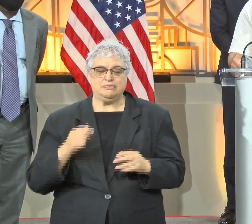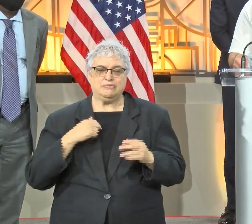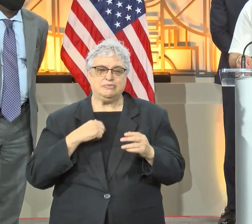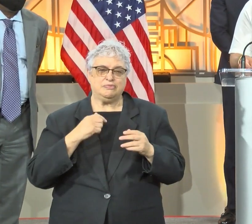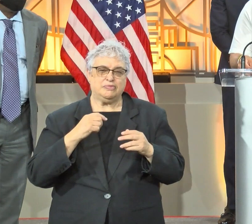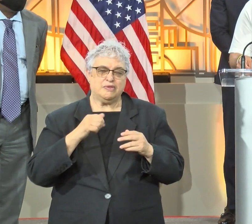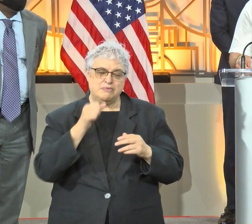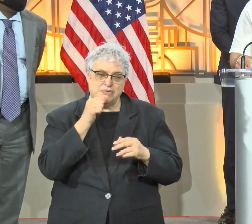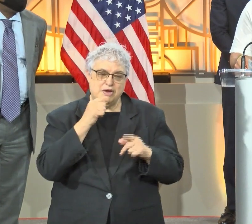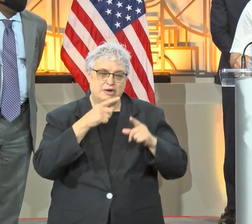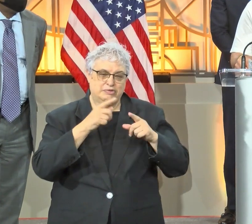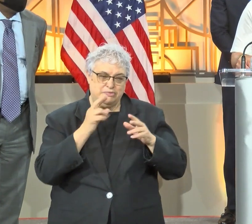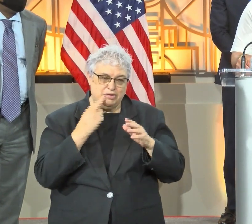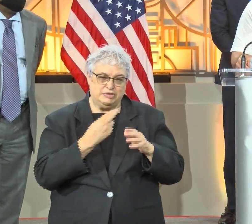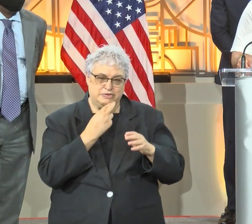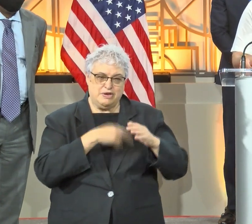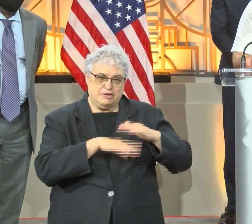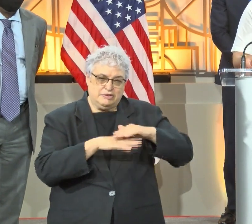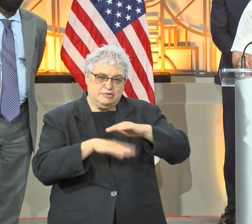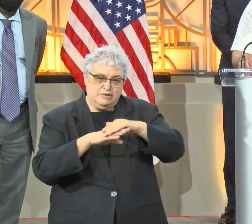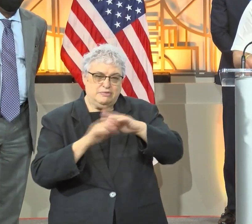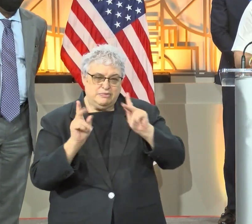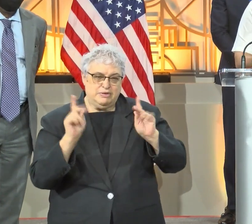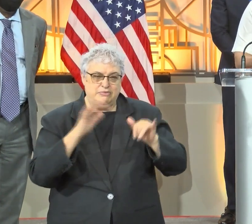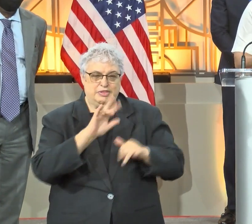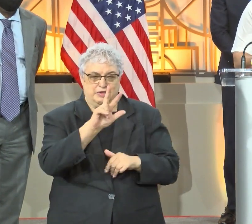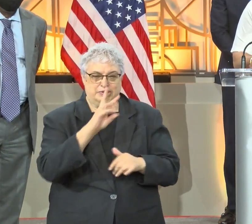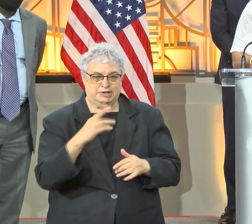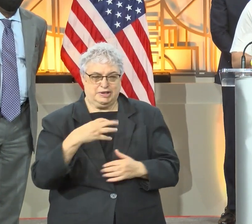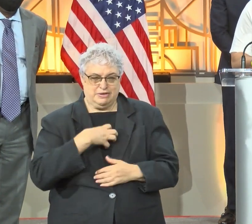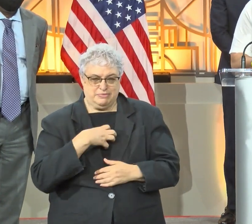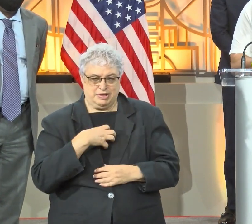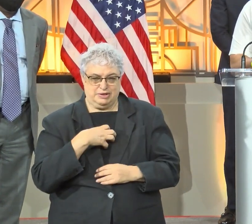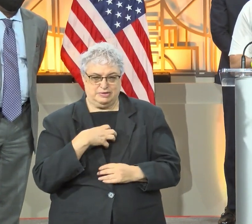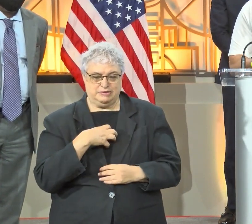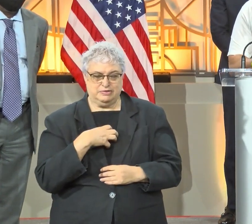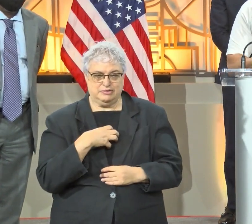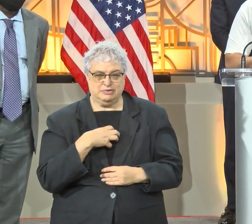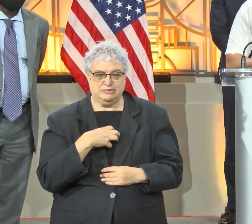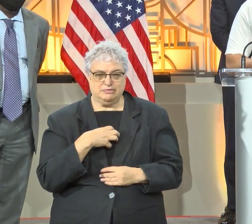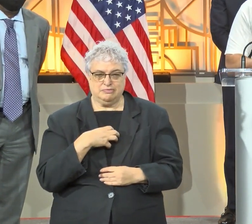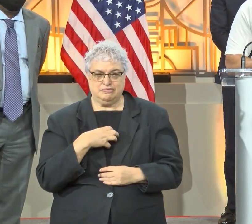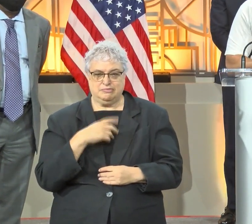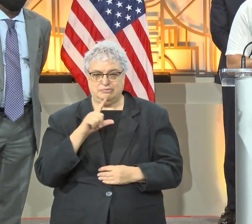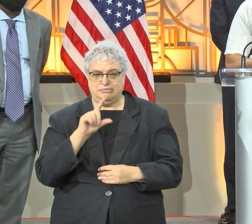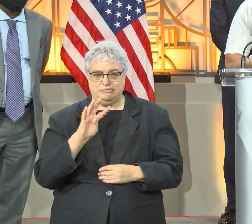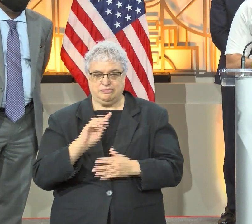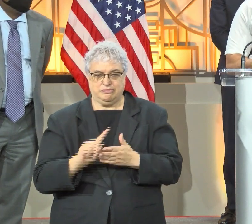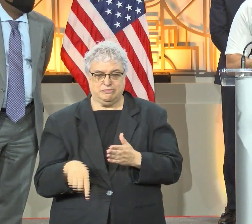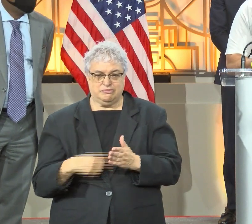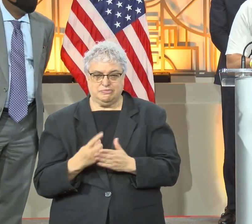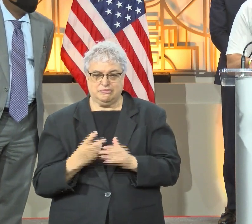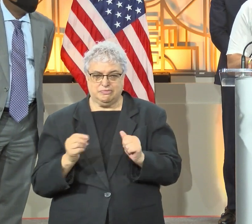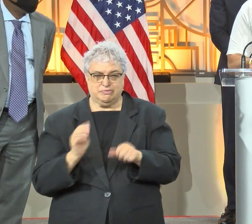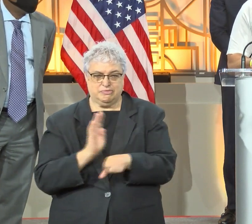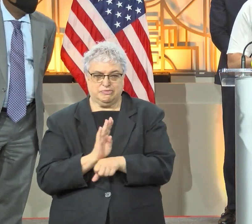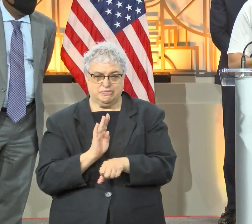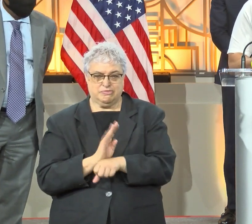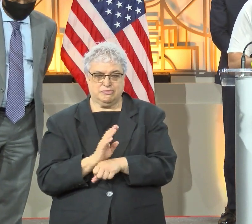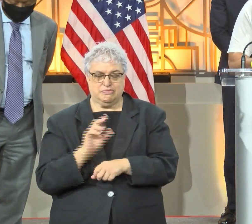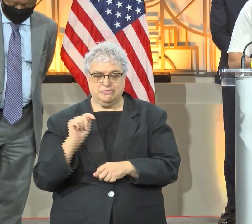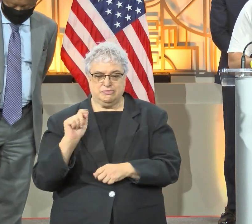we have 36 complaints that we responded to in the last 24 hours. No business was referred